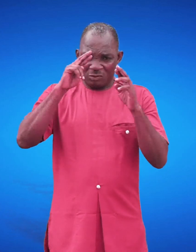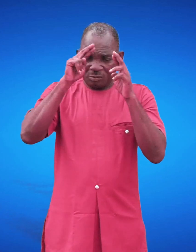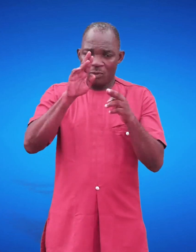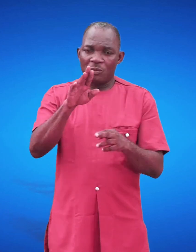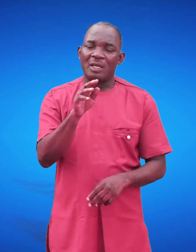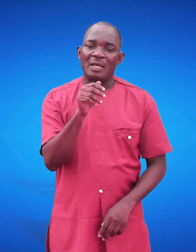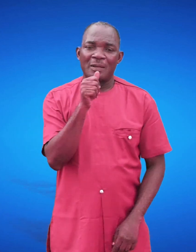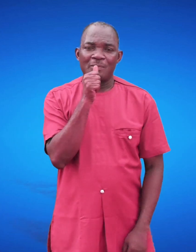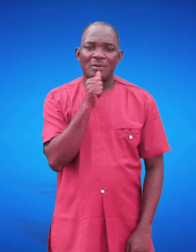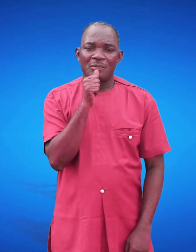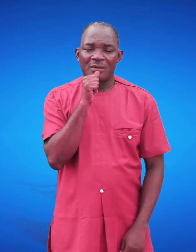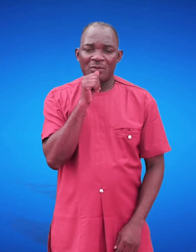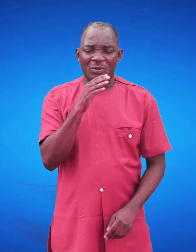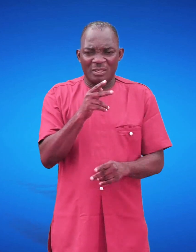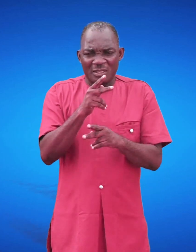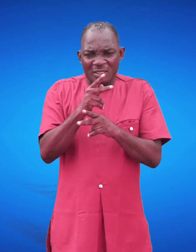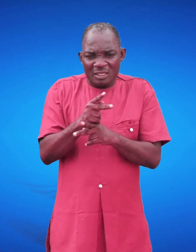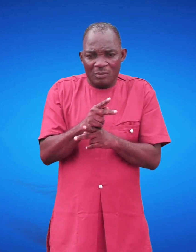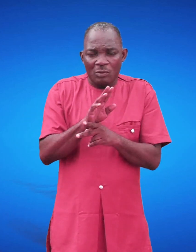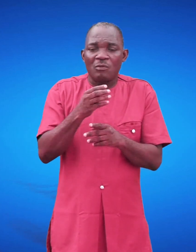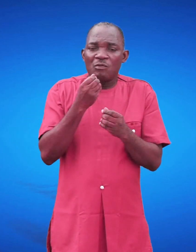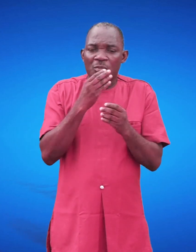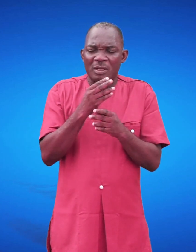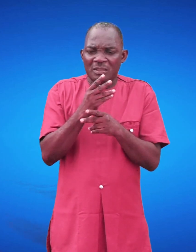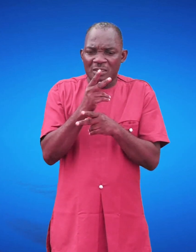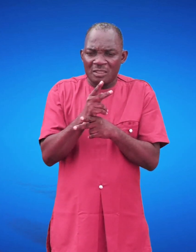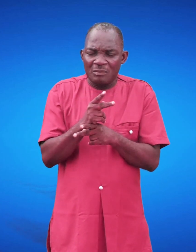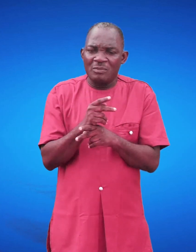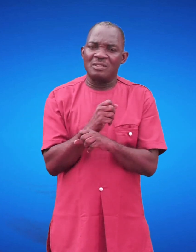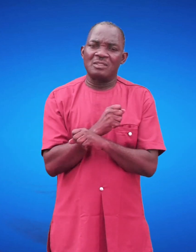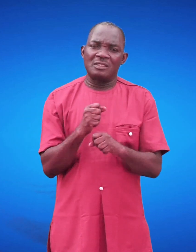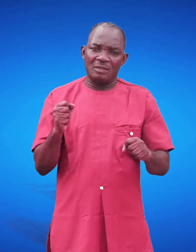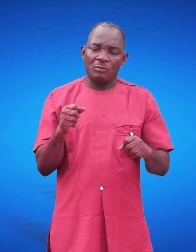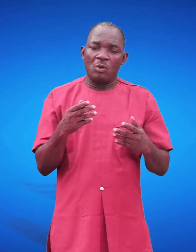privacy by keeping your information confidential.